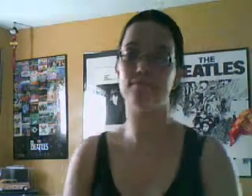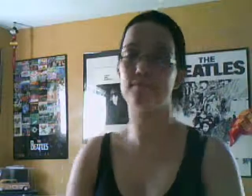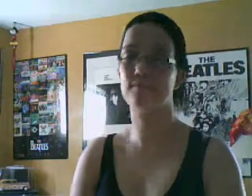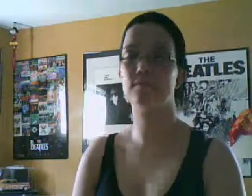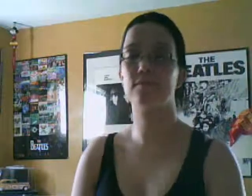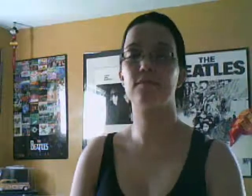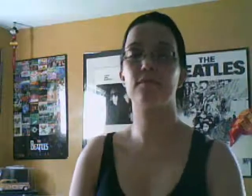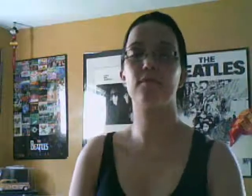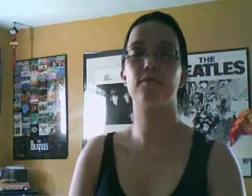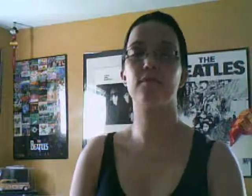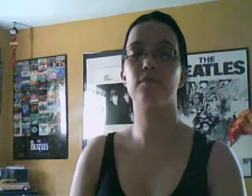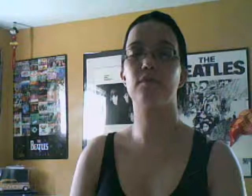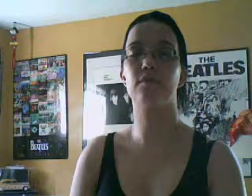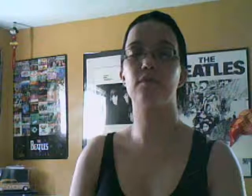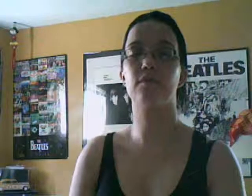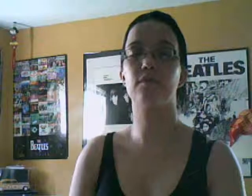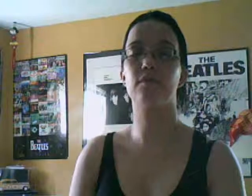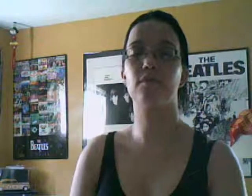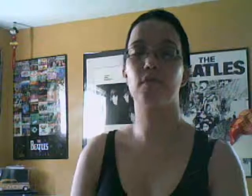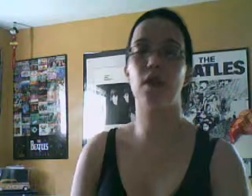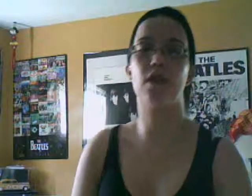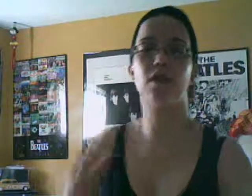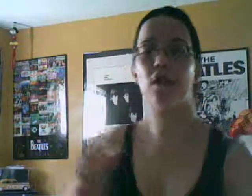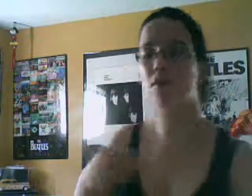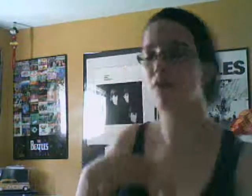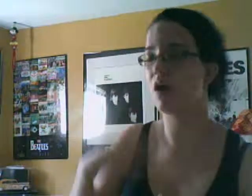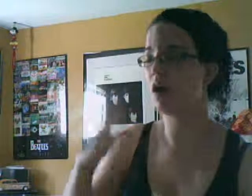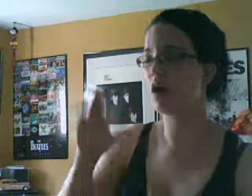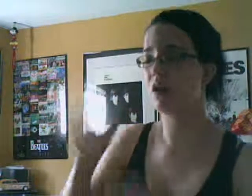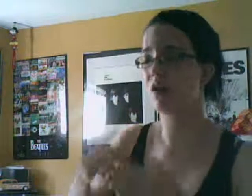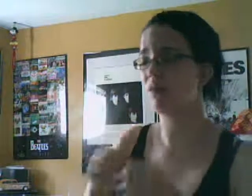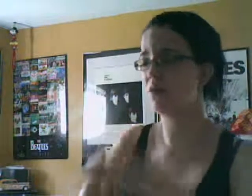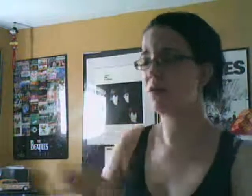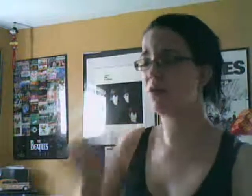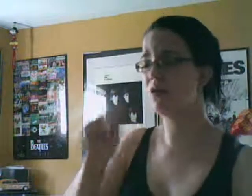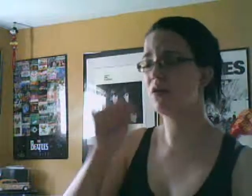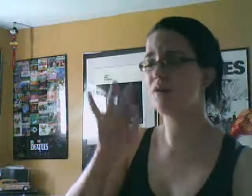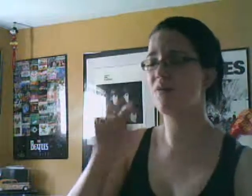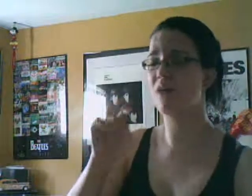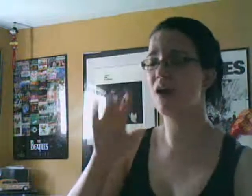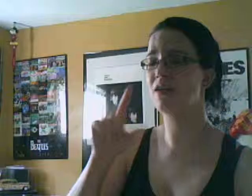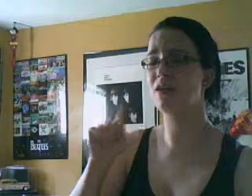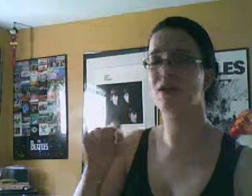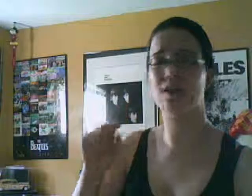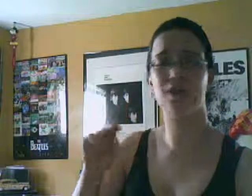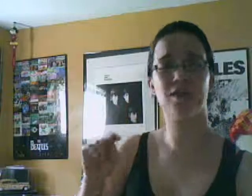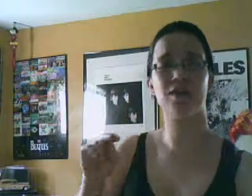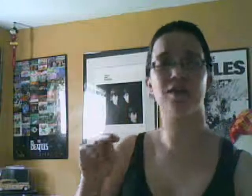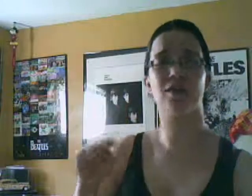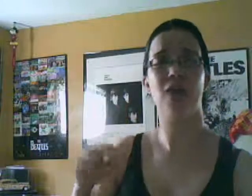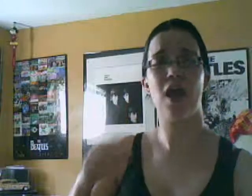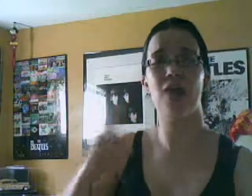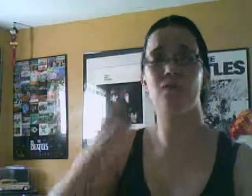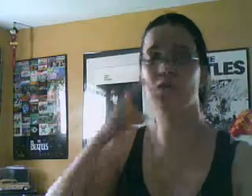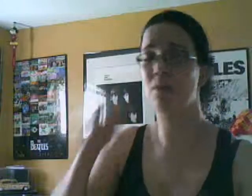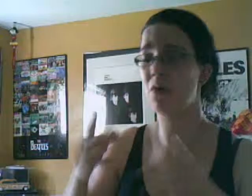Oh, I know I'll never lose affection For people